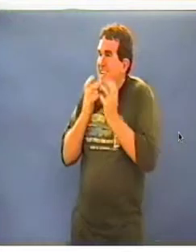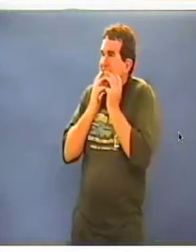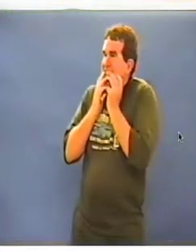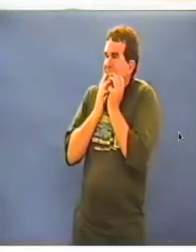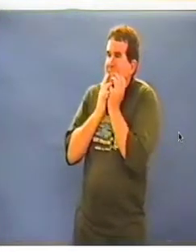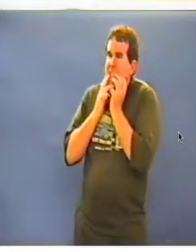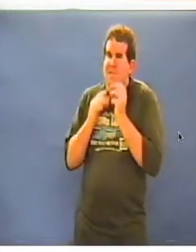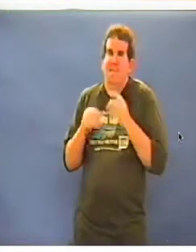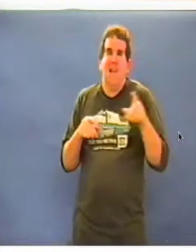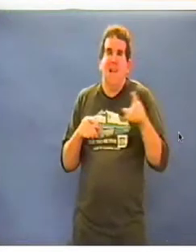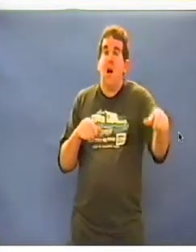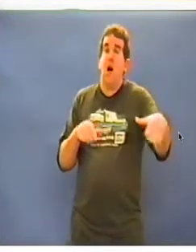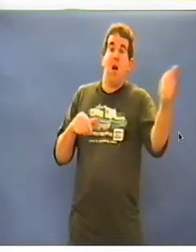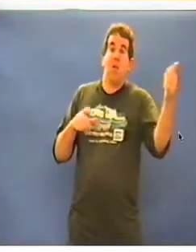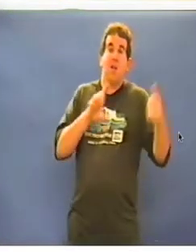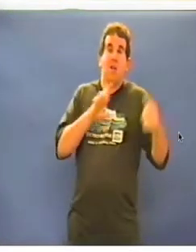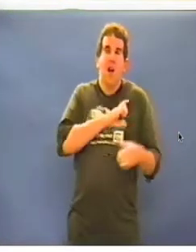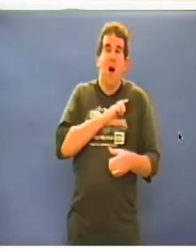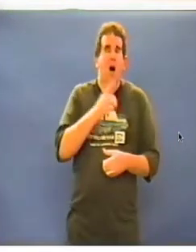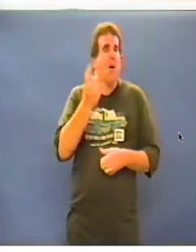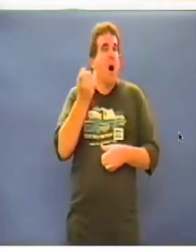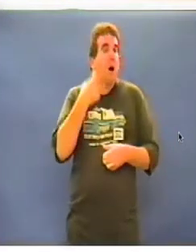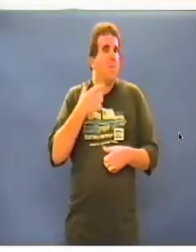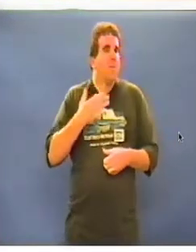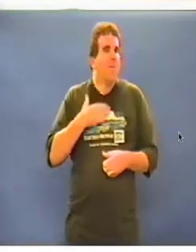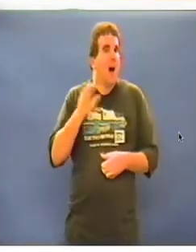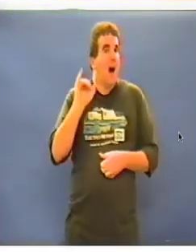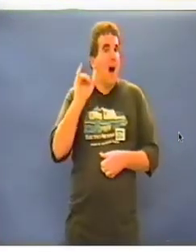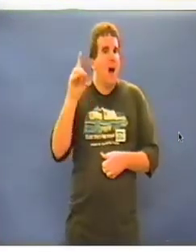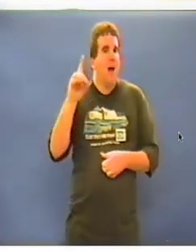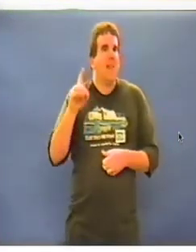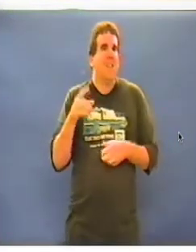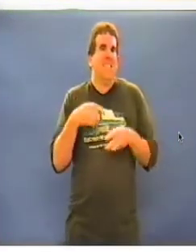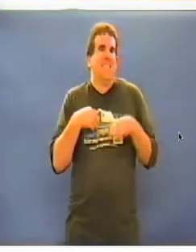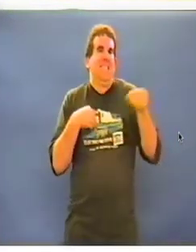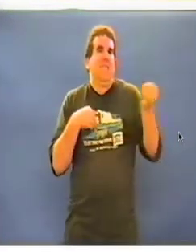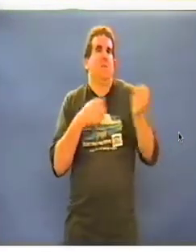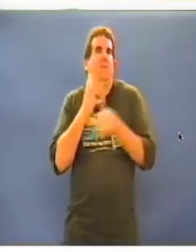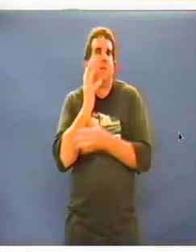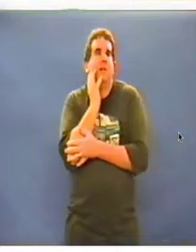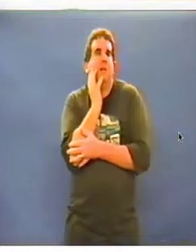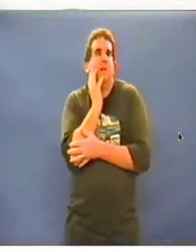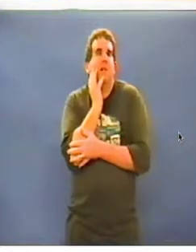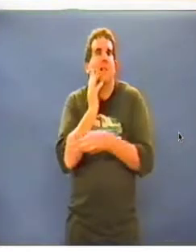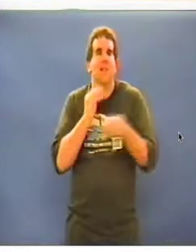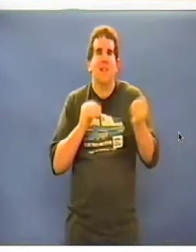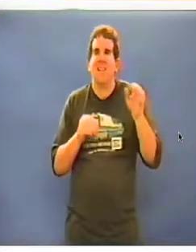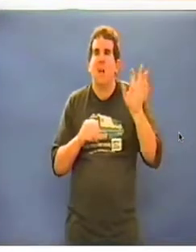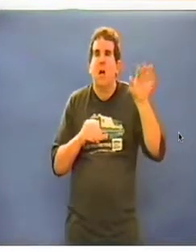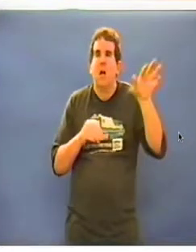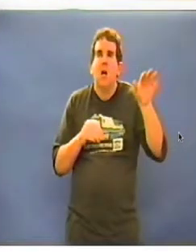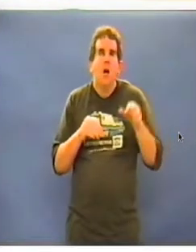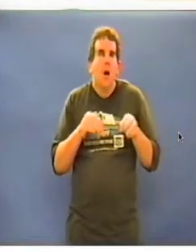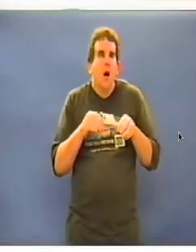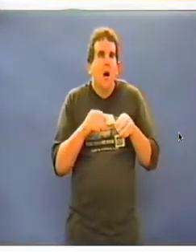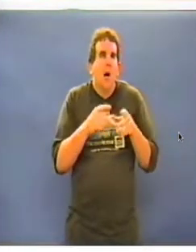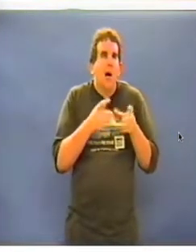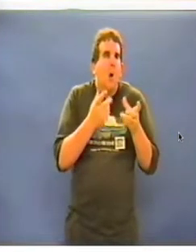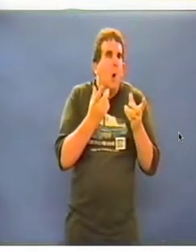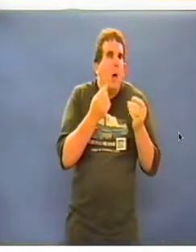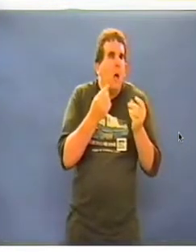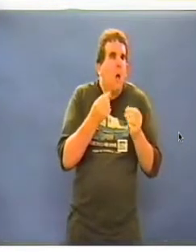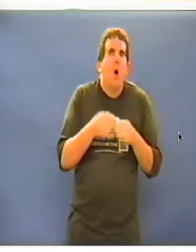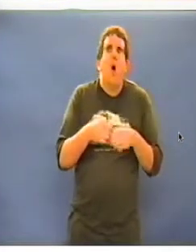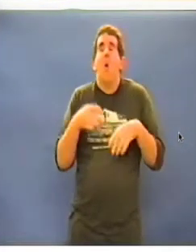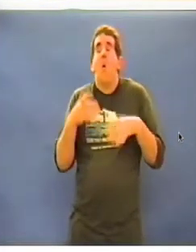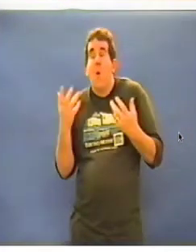I thought that you were dead. This is terrible. What were you doing? What's wrong with you? And just on and on about how I was so horrible for